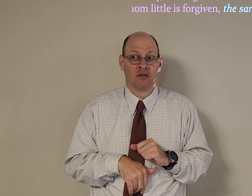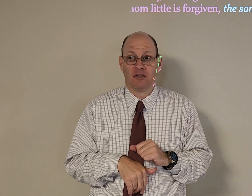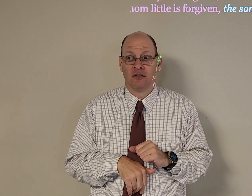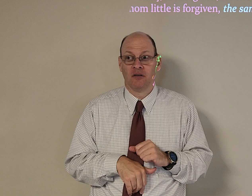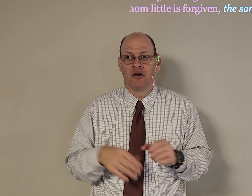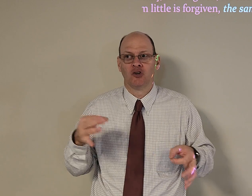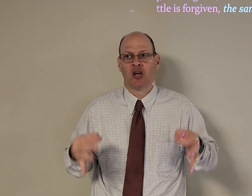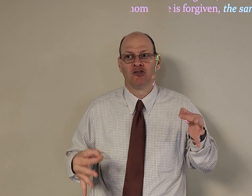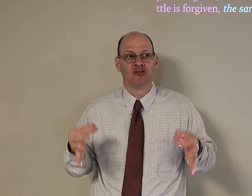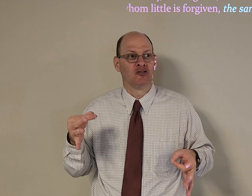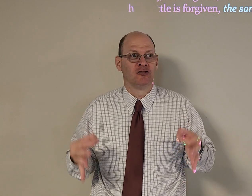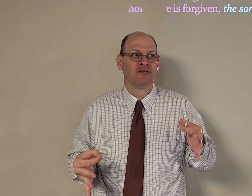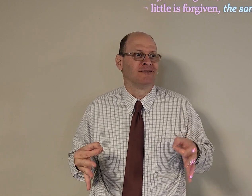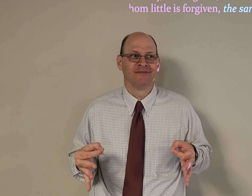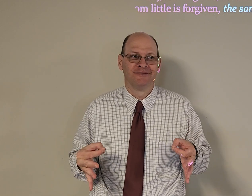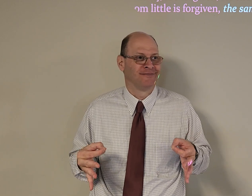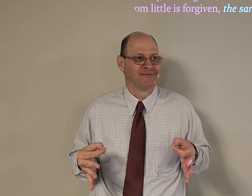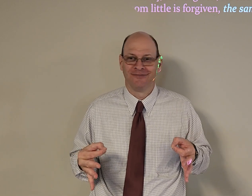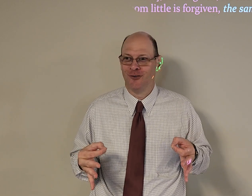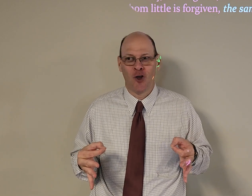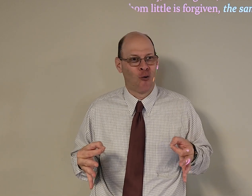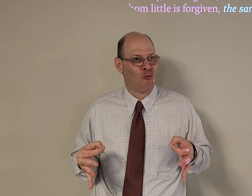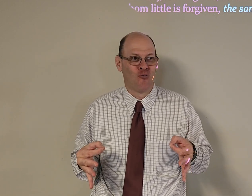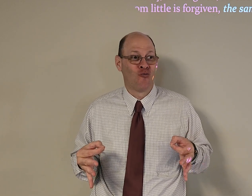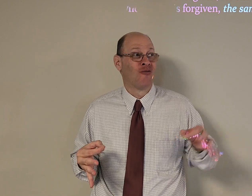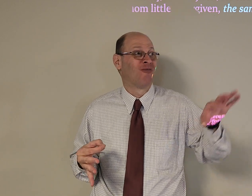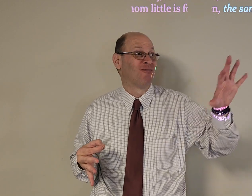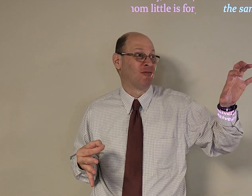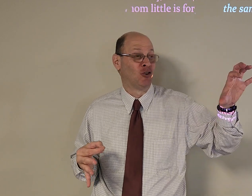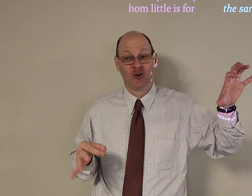little. But it's forgiven. The debt is forgiven.